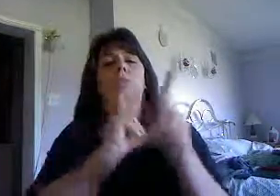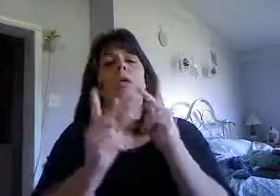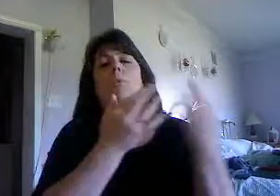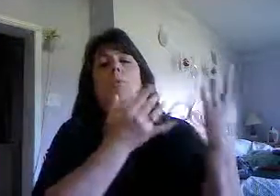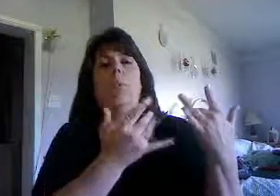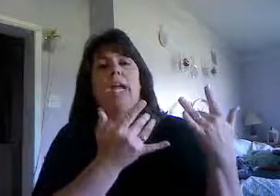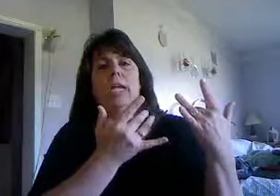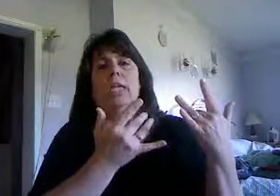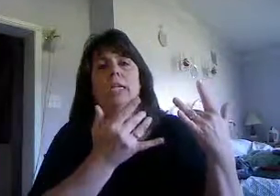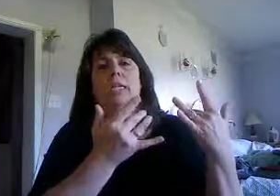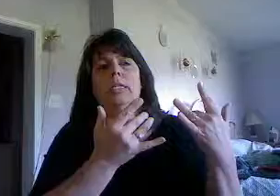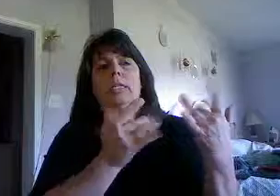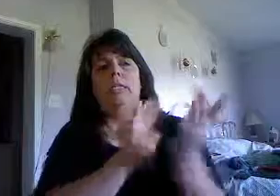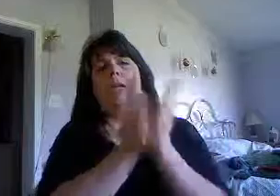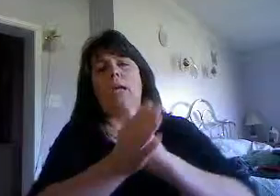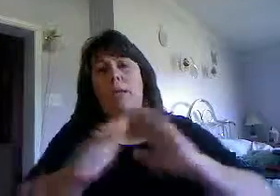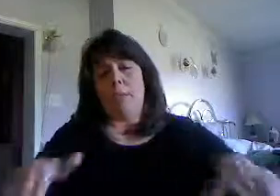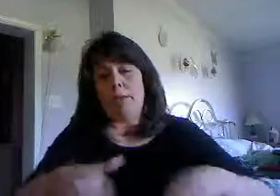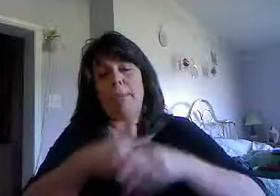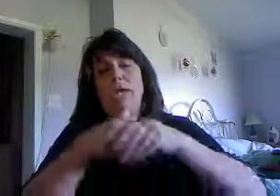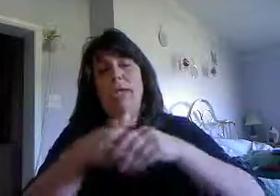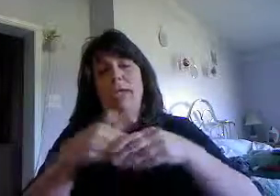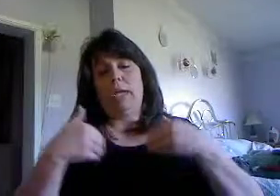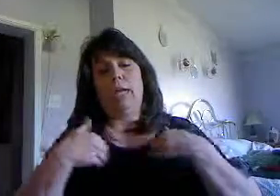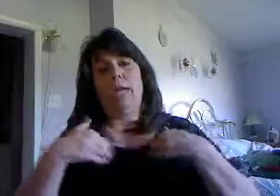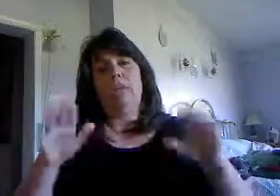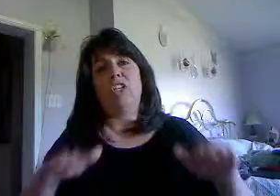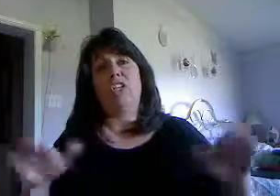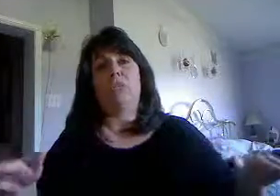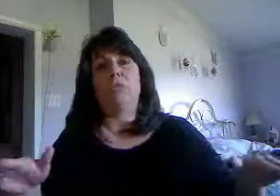rate also contributed to the demand for new housing.